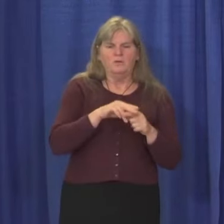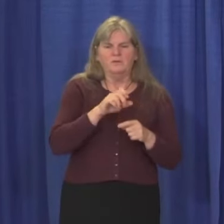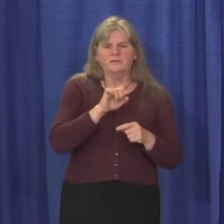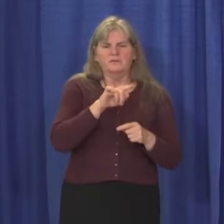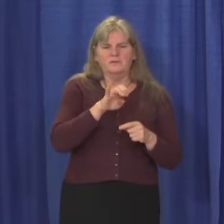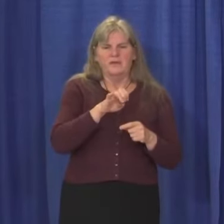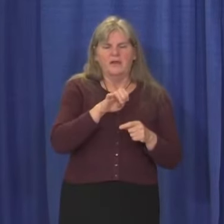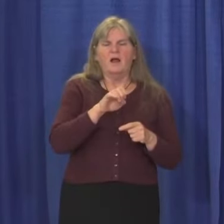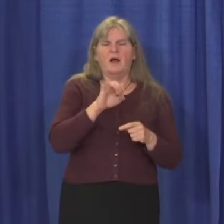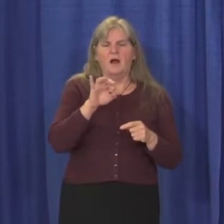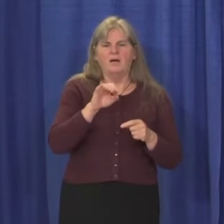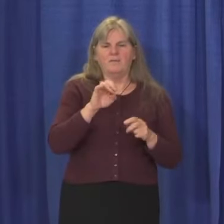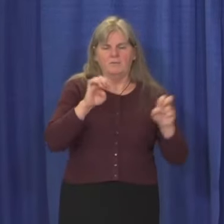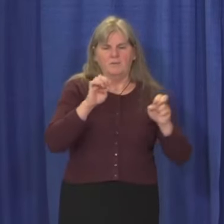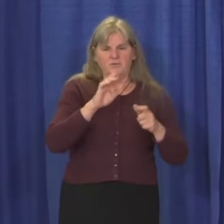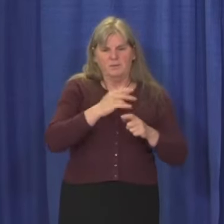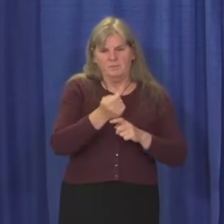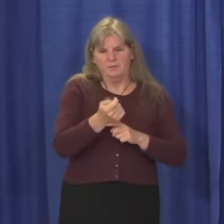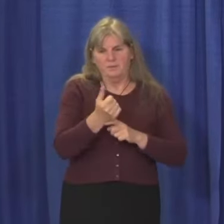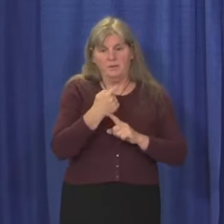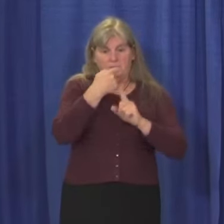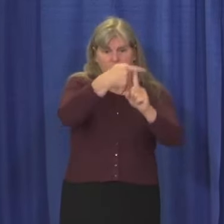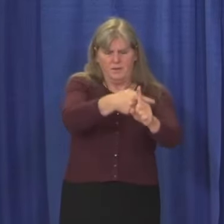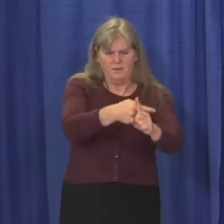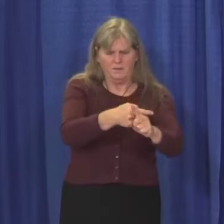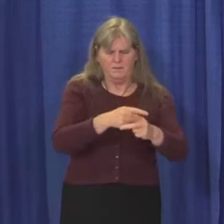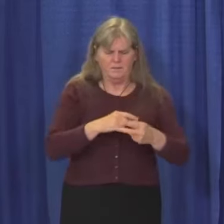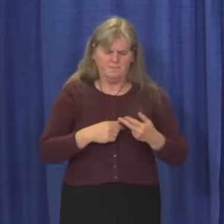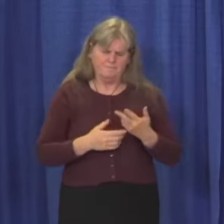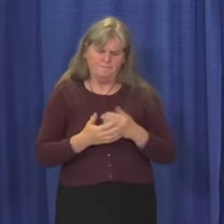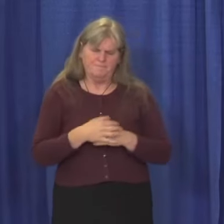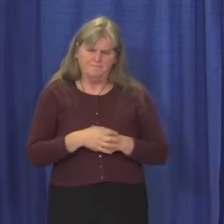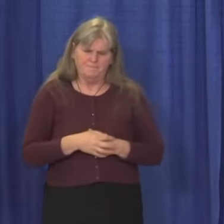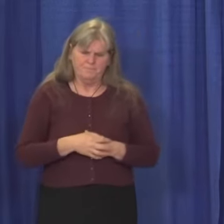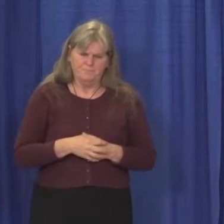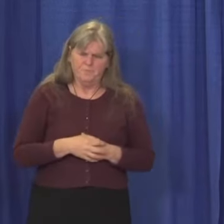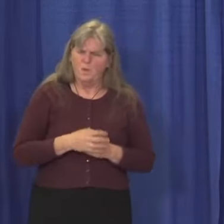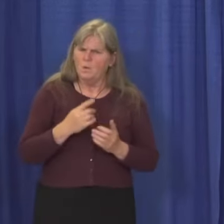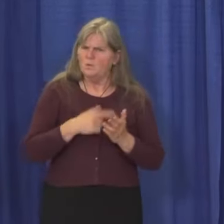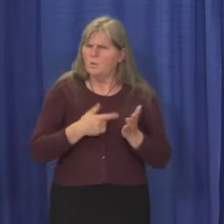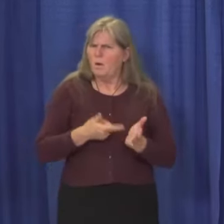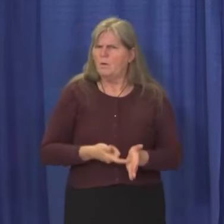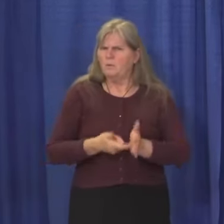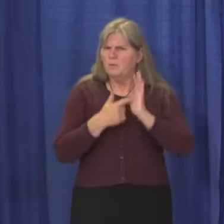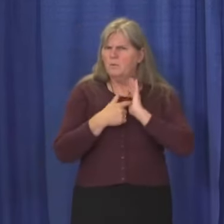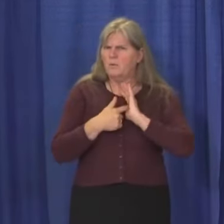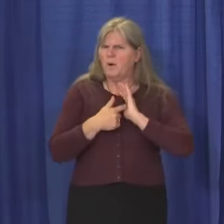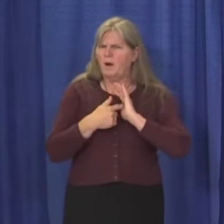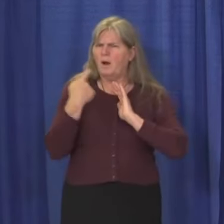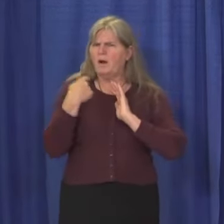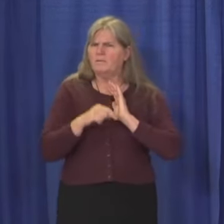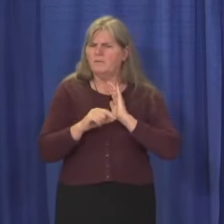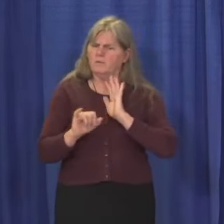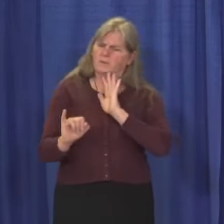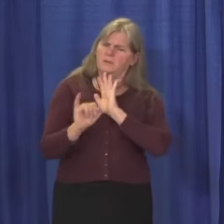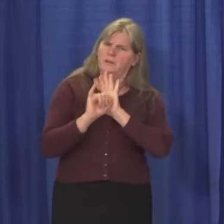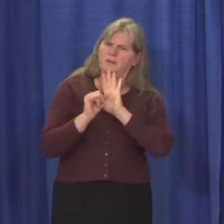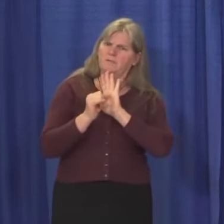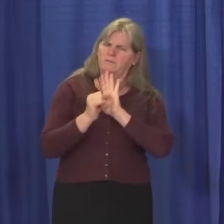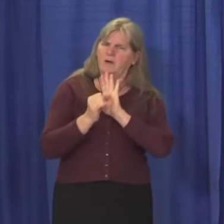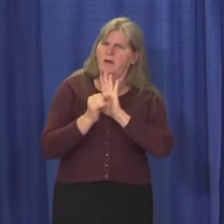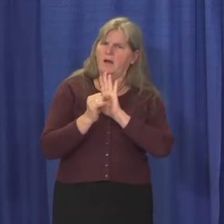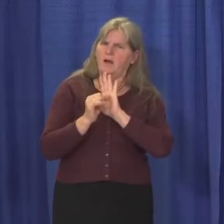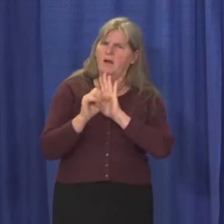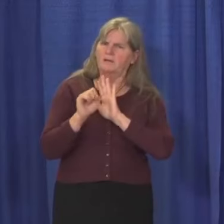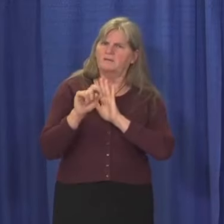next month. I'm wondering if you can just clarify what the criteria would be for ending the state of emergency. Do cases need to